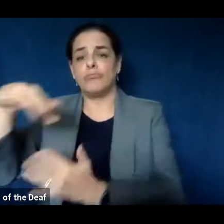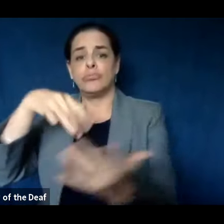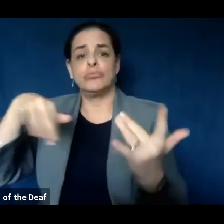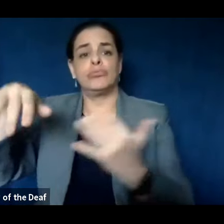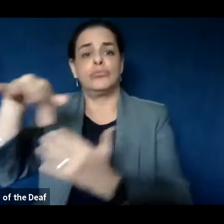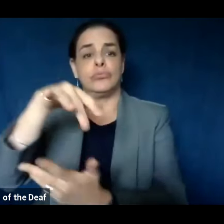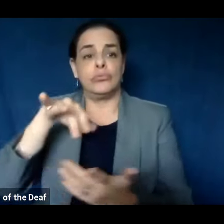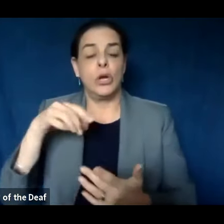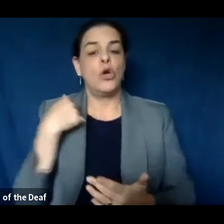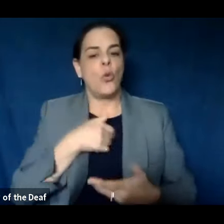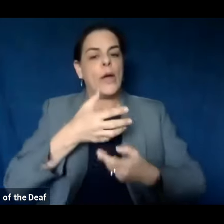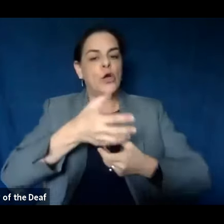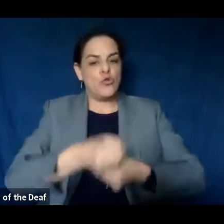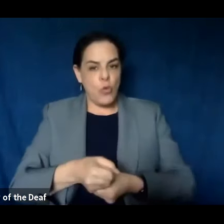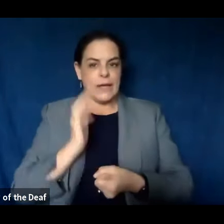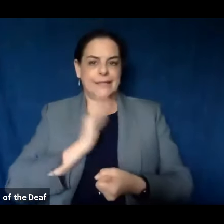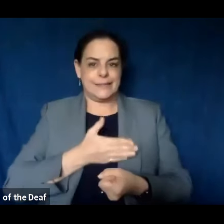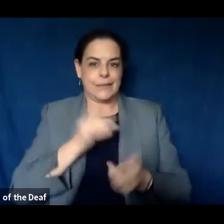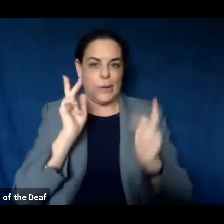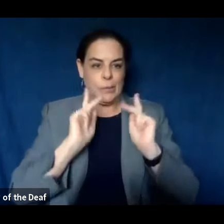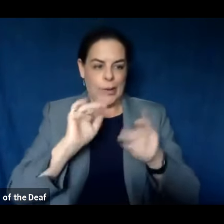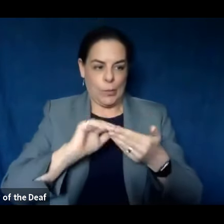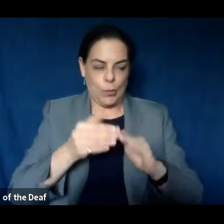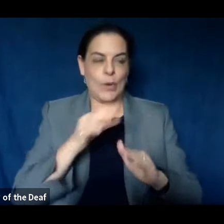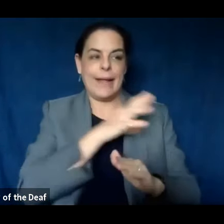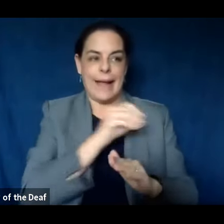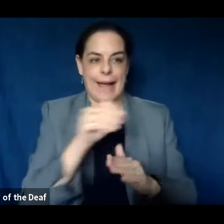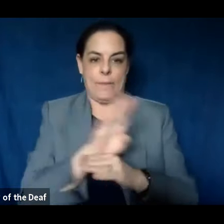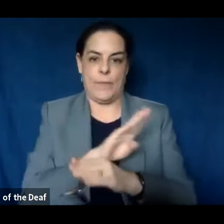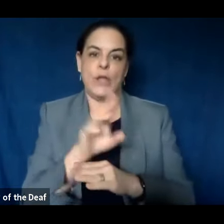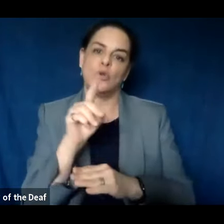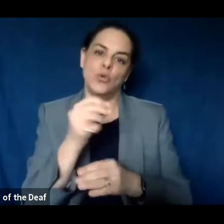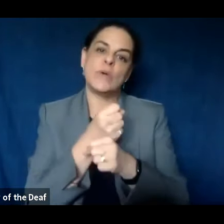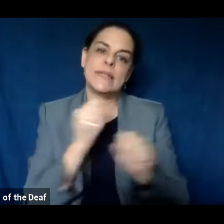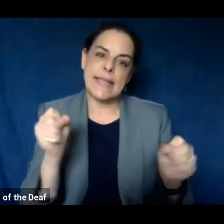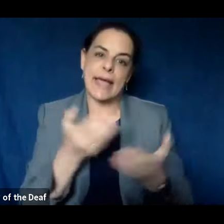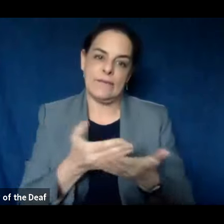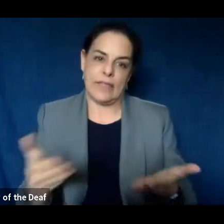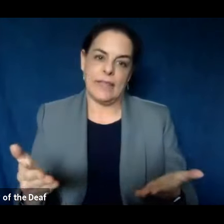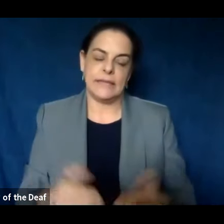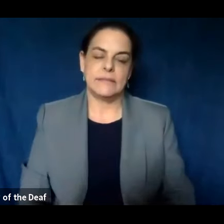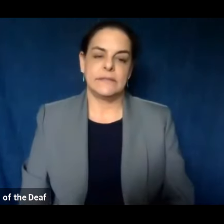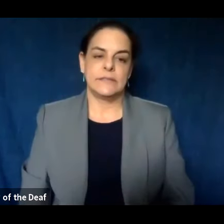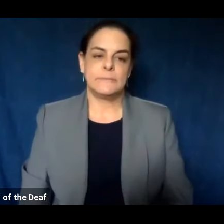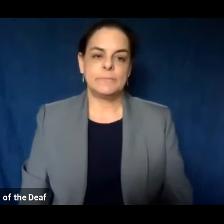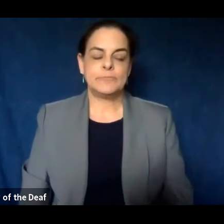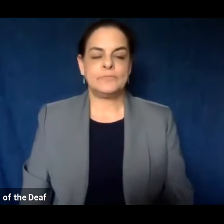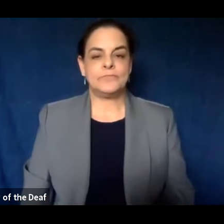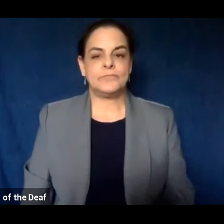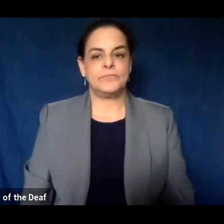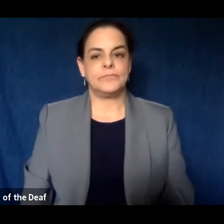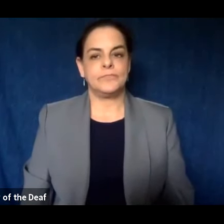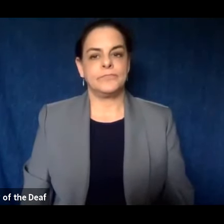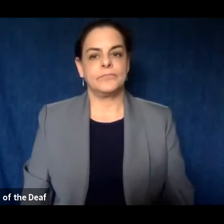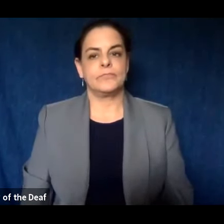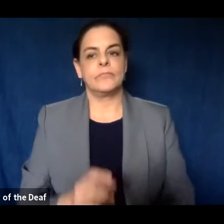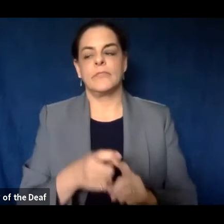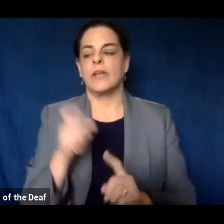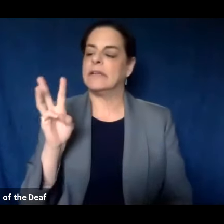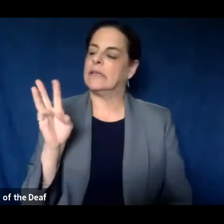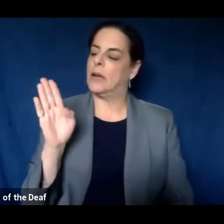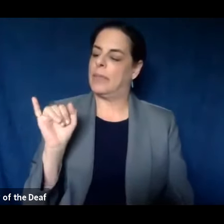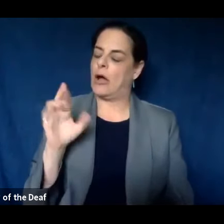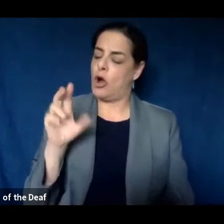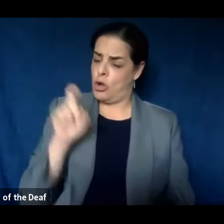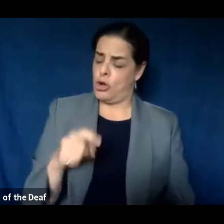trusting our businesses and community to continue to do the safe thing and make good choices. From WBIR,